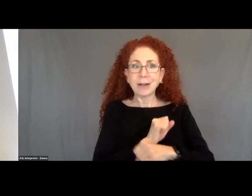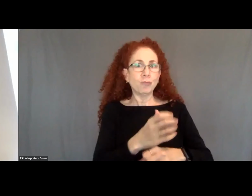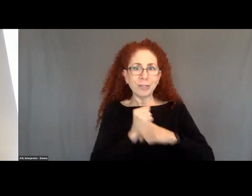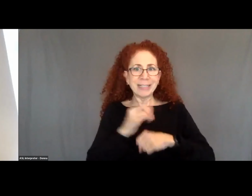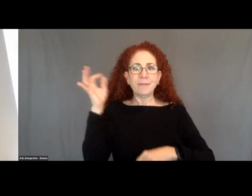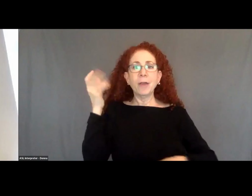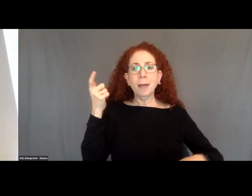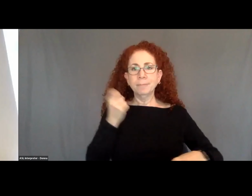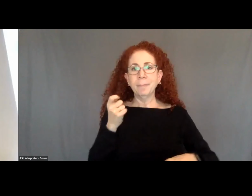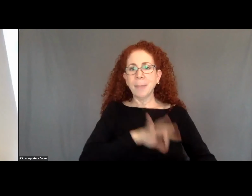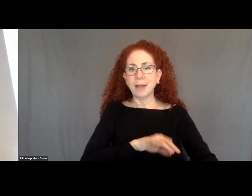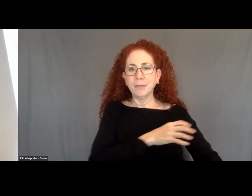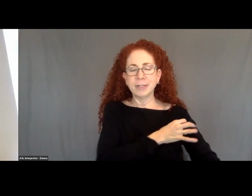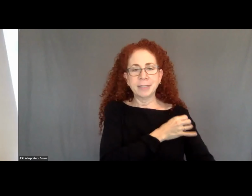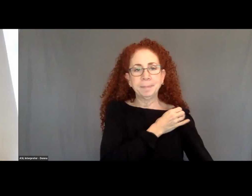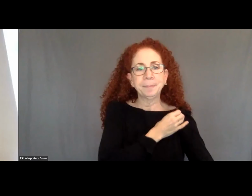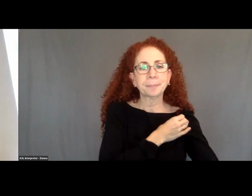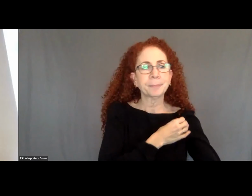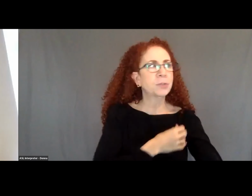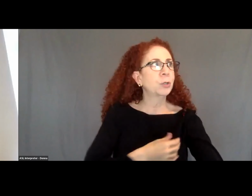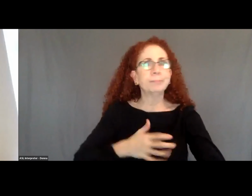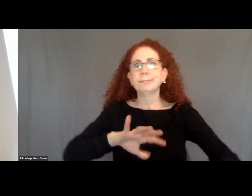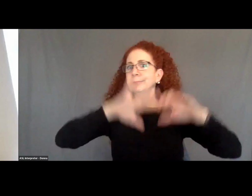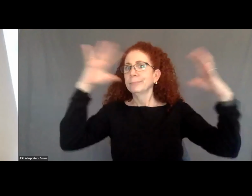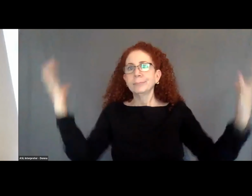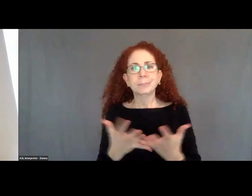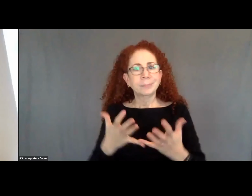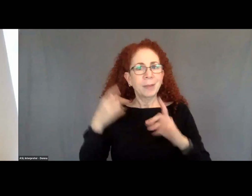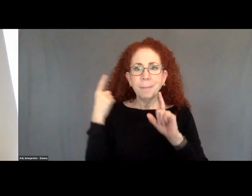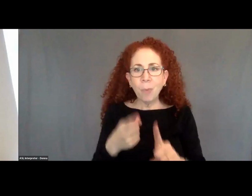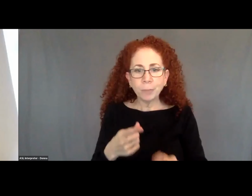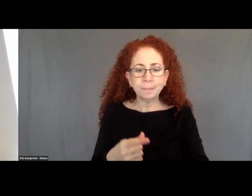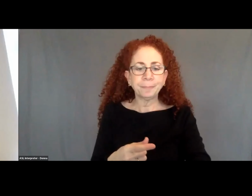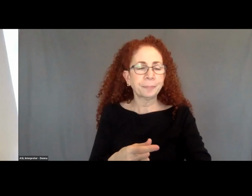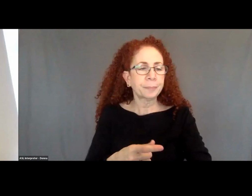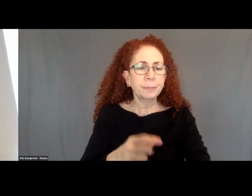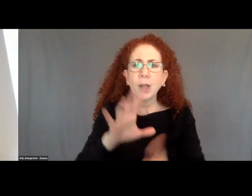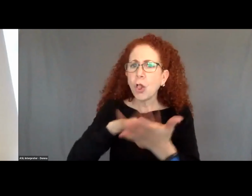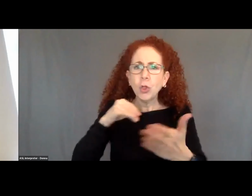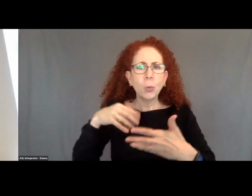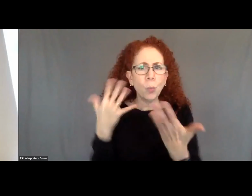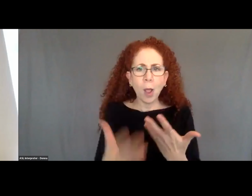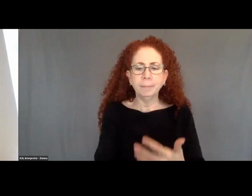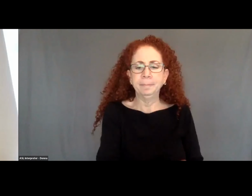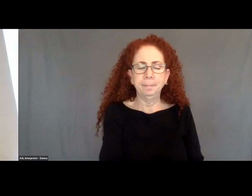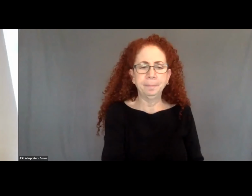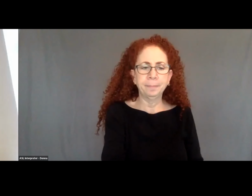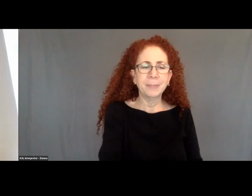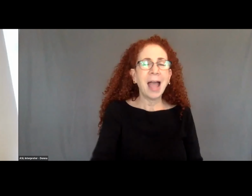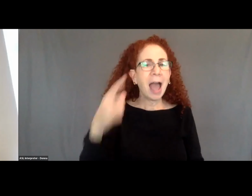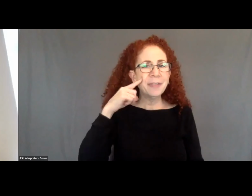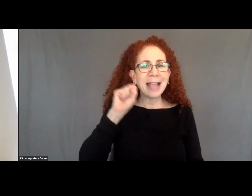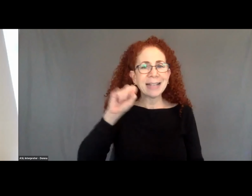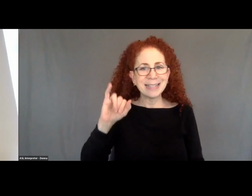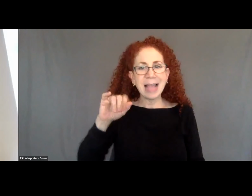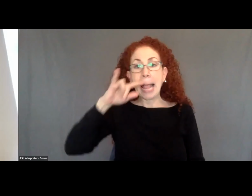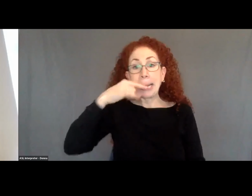benefits. Okay, so what should we make of this history? From a pragmatic perspective, I think the SSI Kids